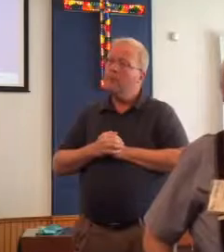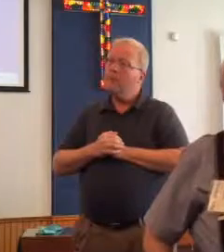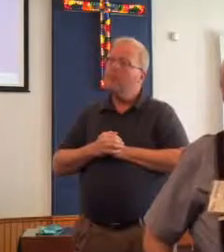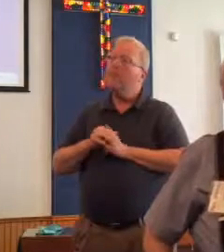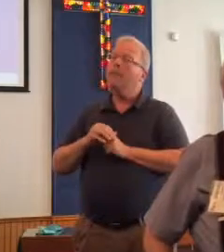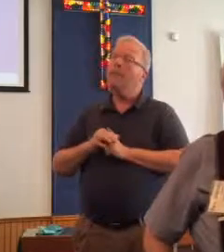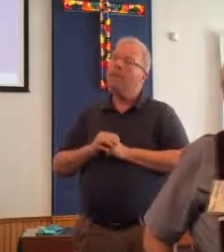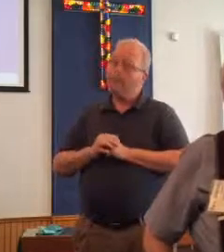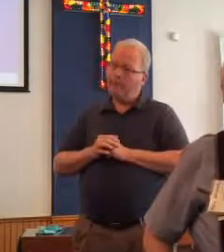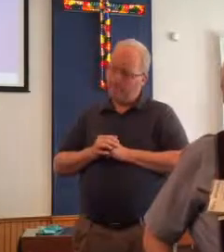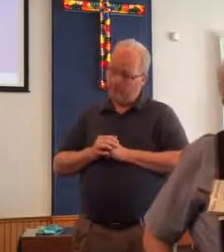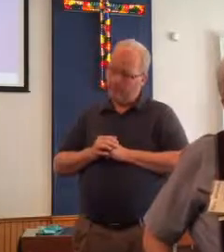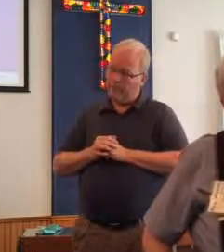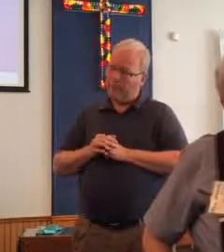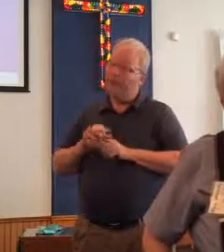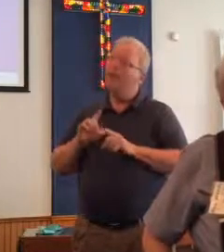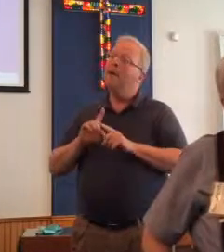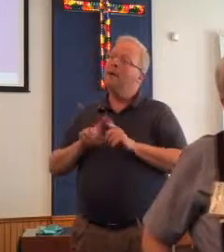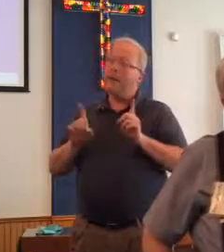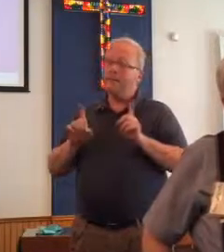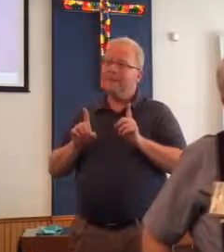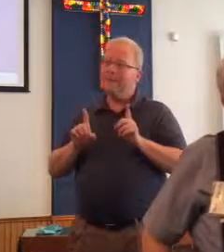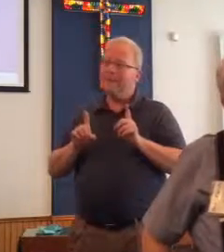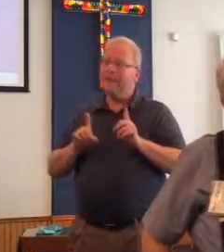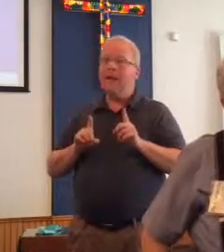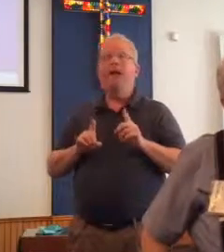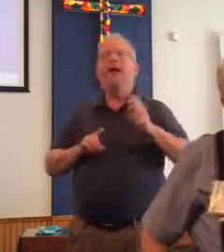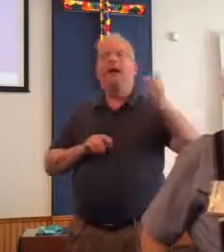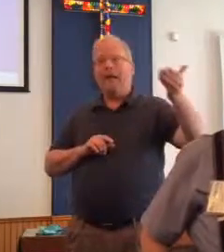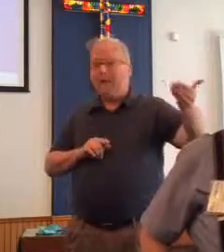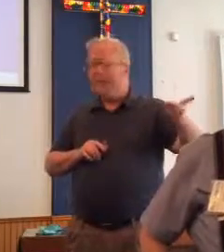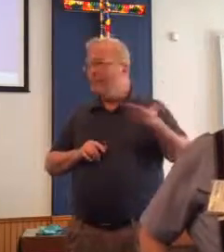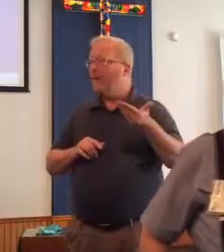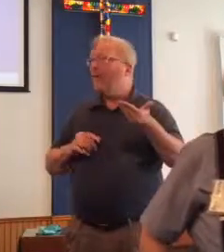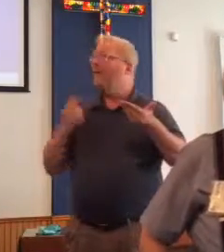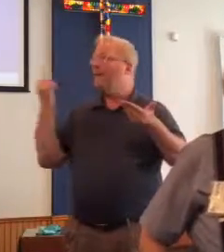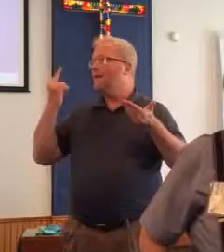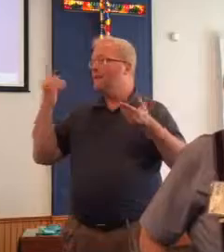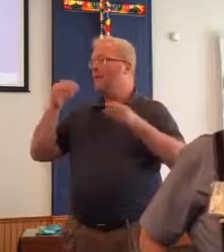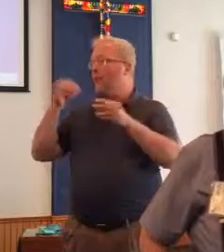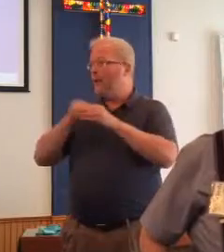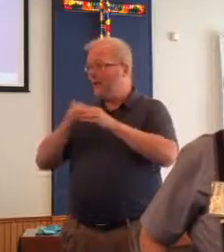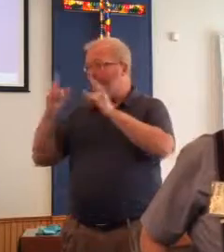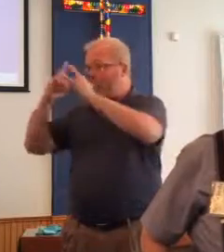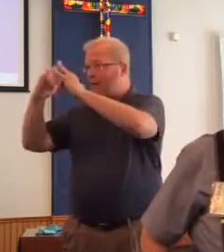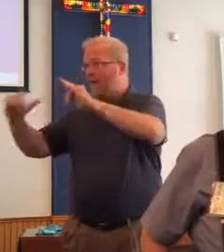you can invite the general into your tent, but don't use the tent